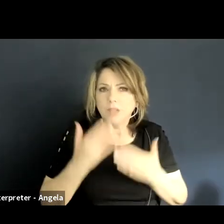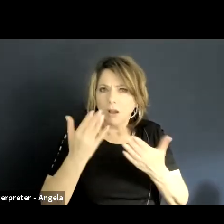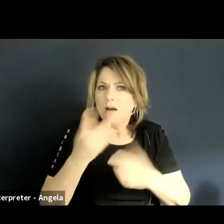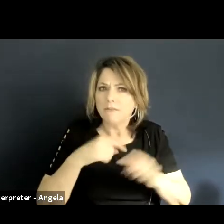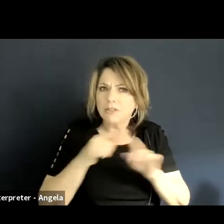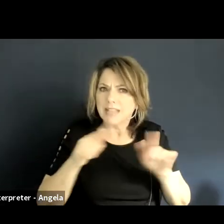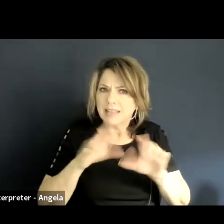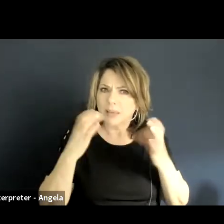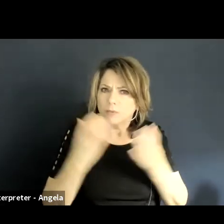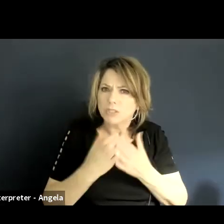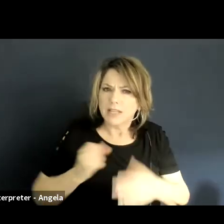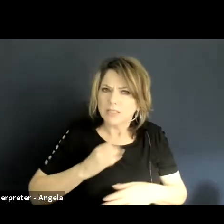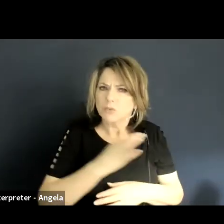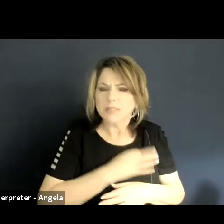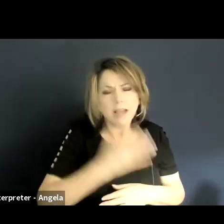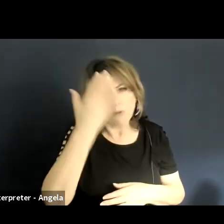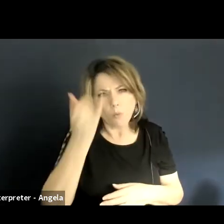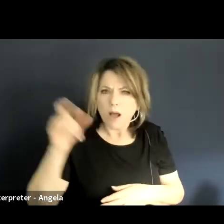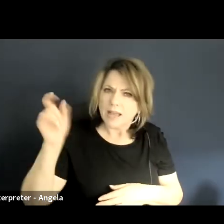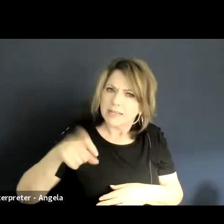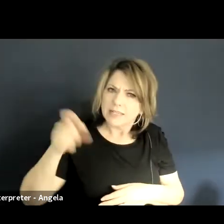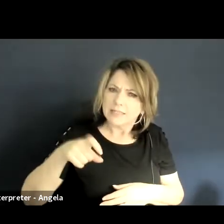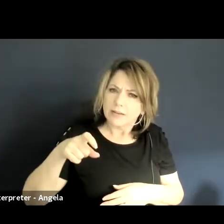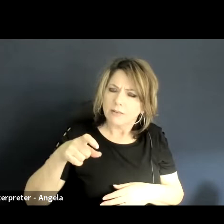to staff, why is it necessary? What's